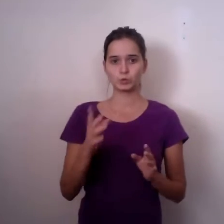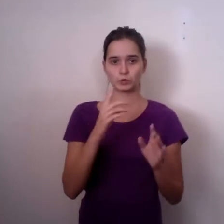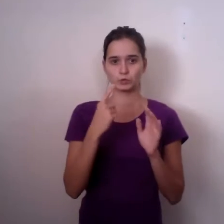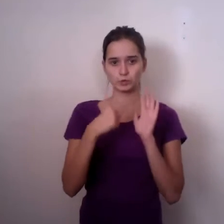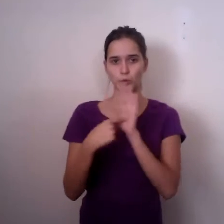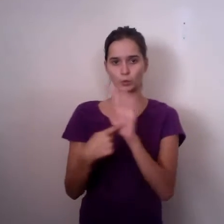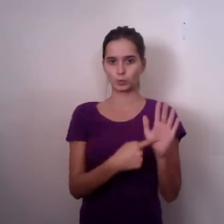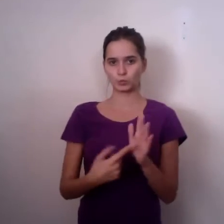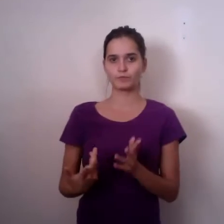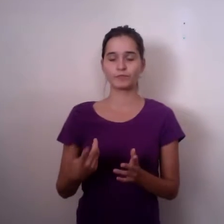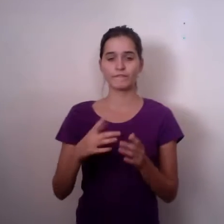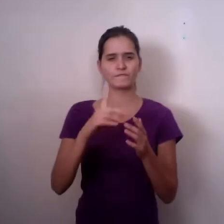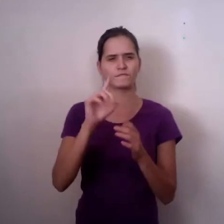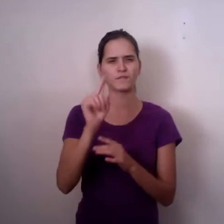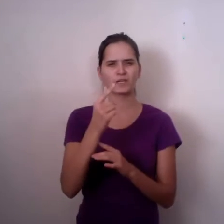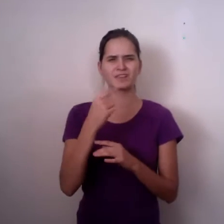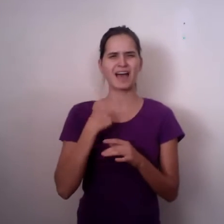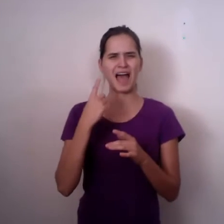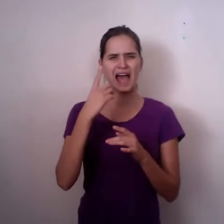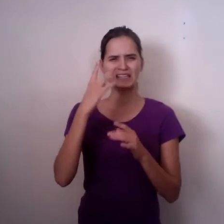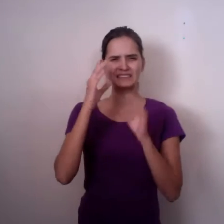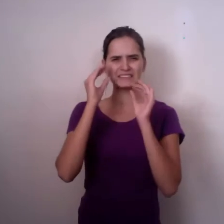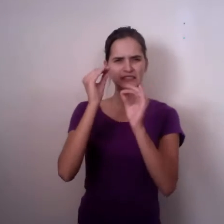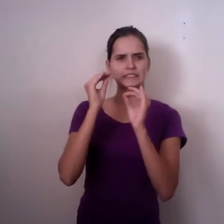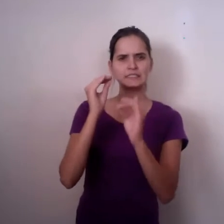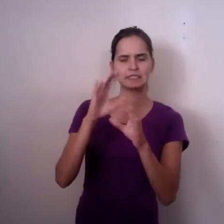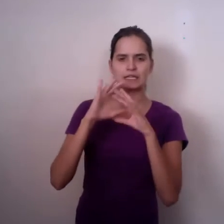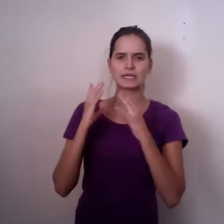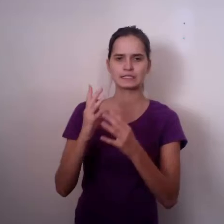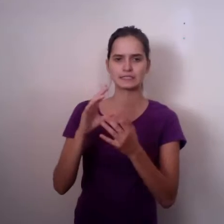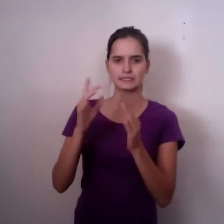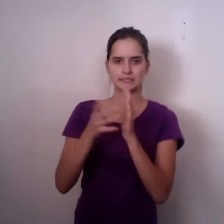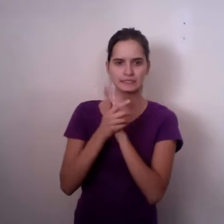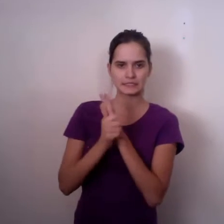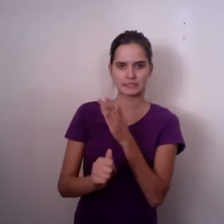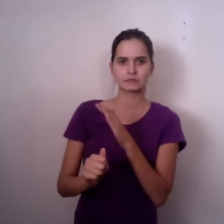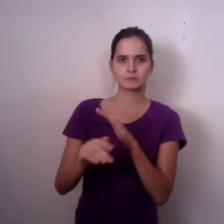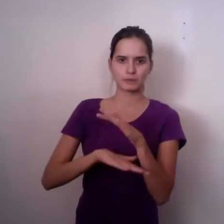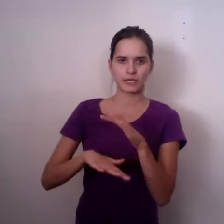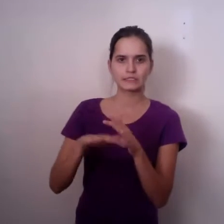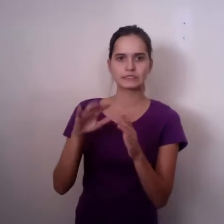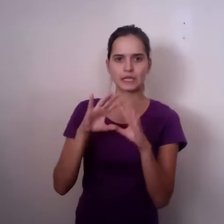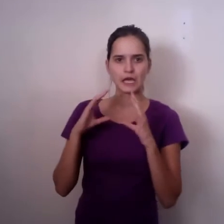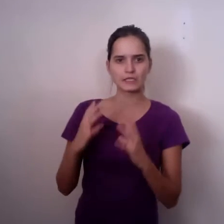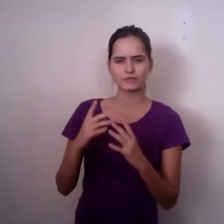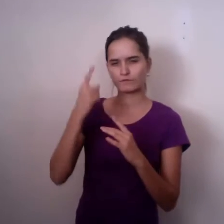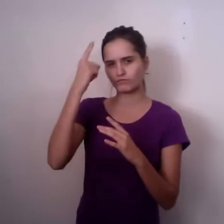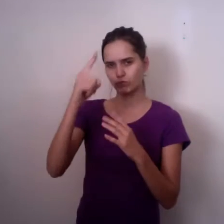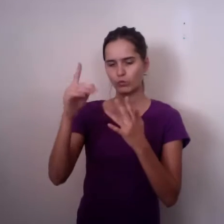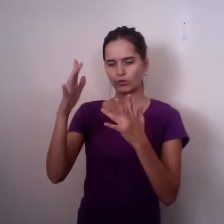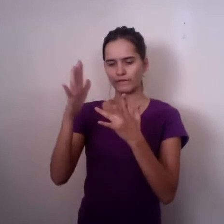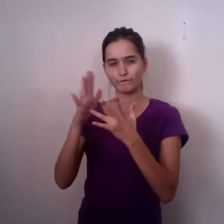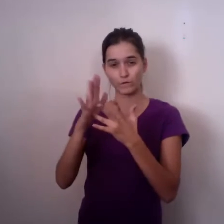I teach a class that is more of a skills-based class, and it's for freshman students in college, and it's a